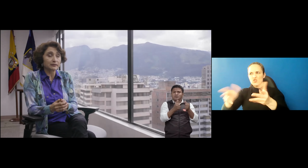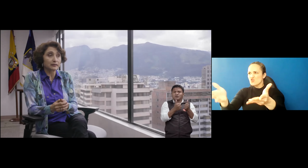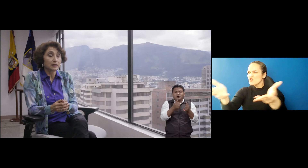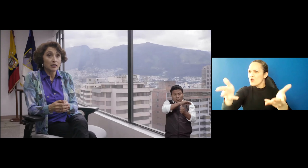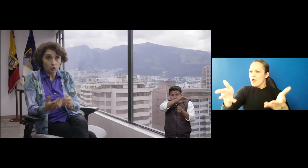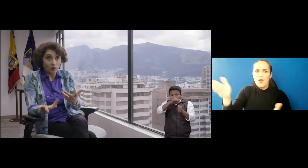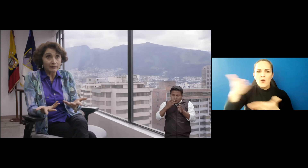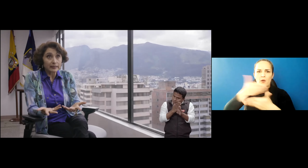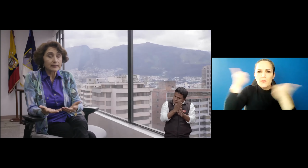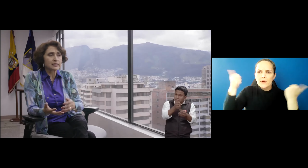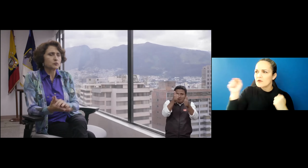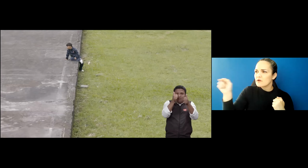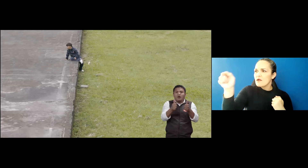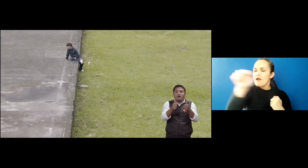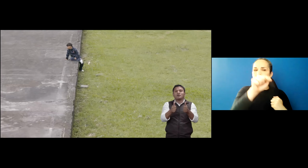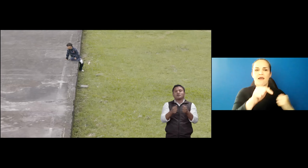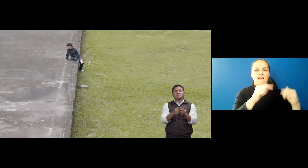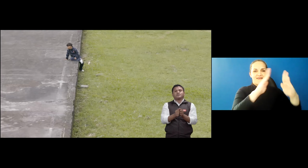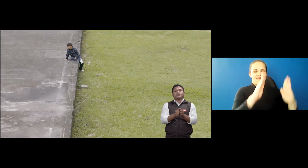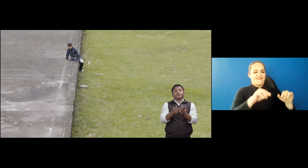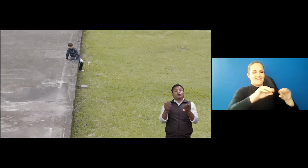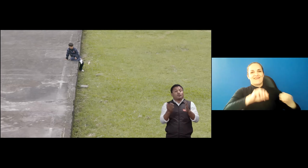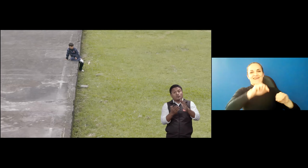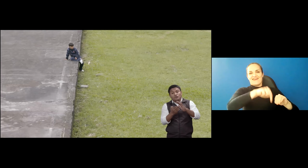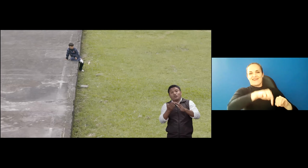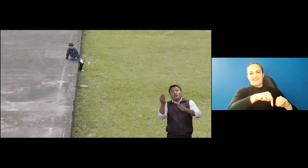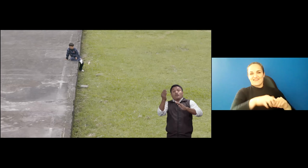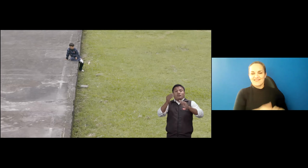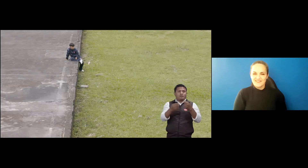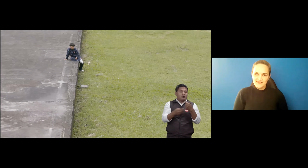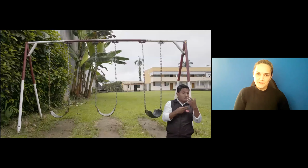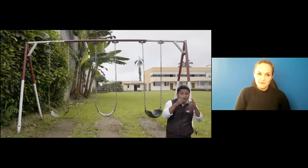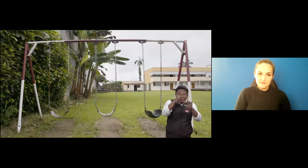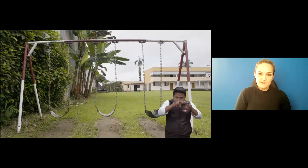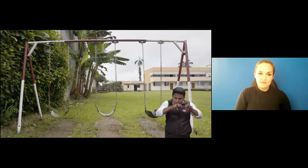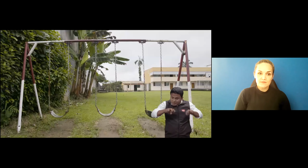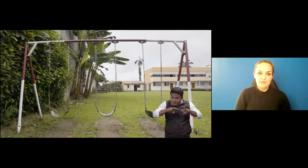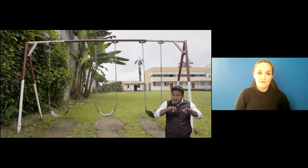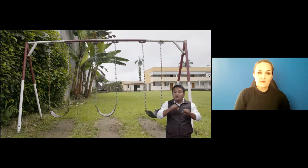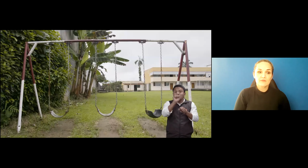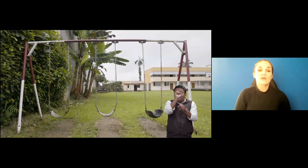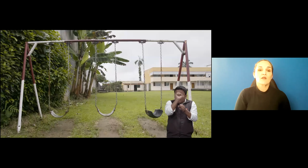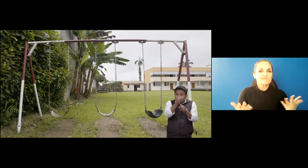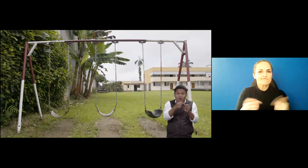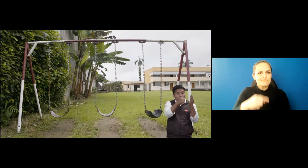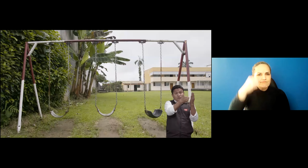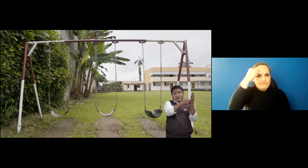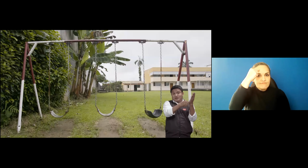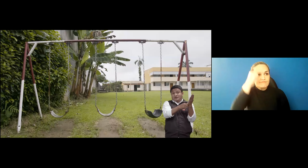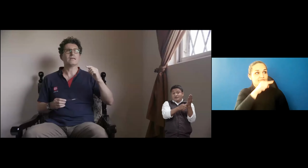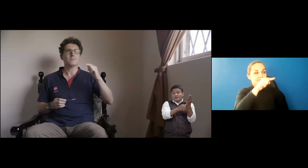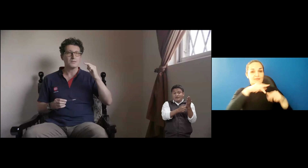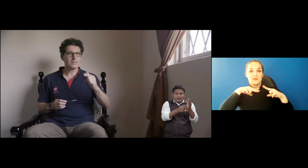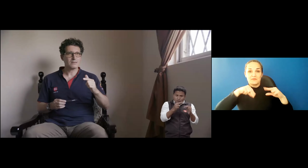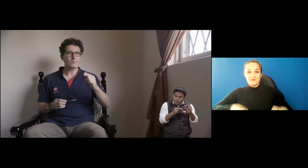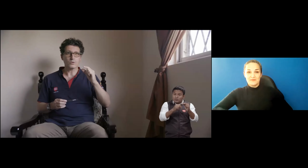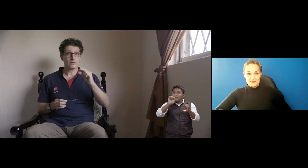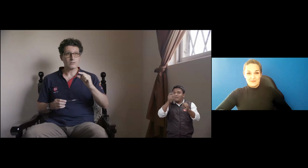and so Fe y Alegría took it on. And that's what's really laudable about this situation. In fact, we